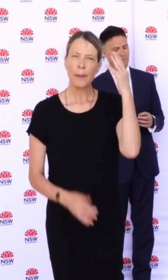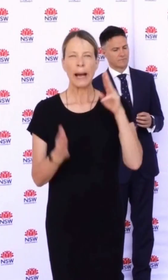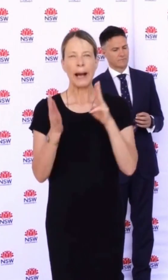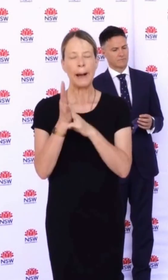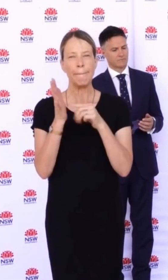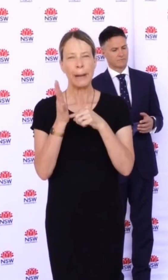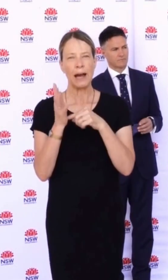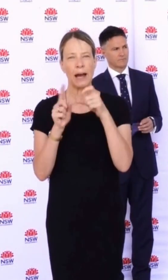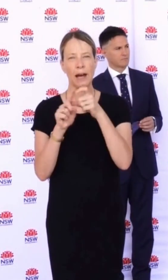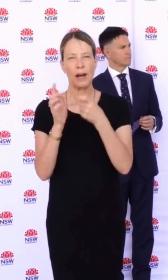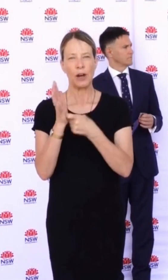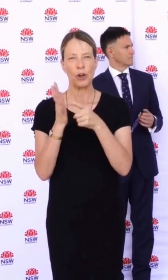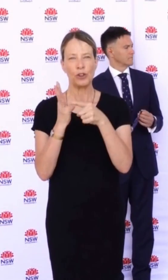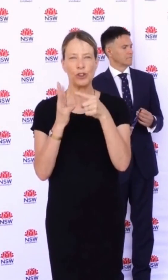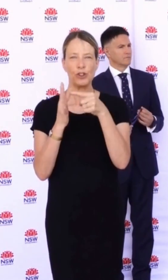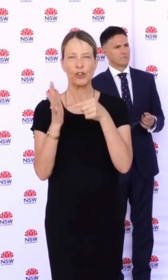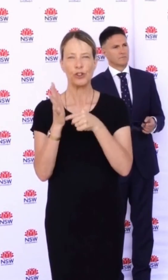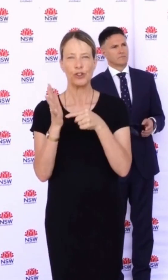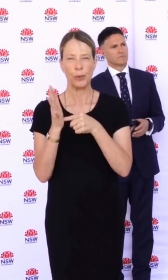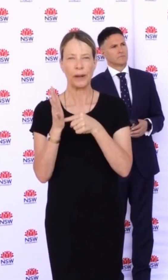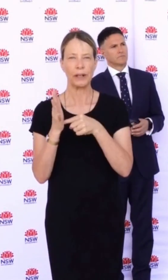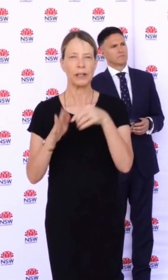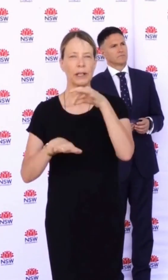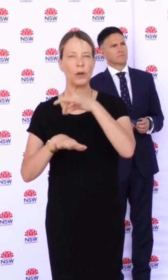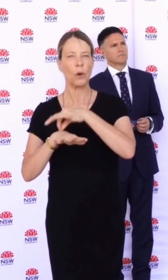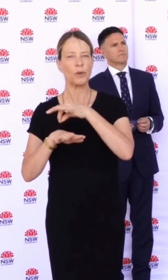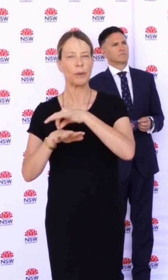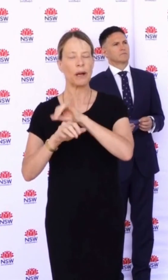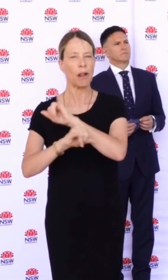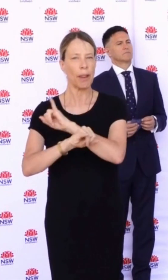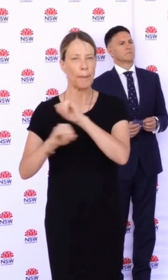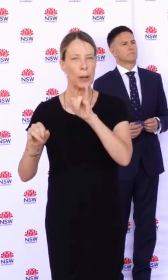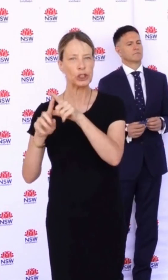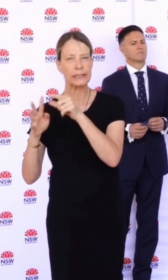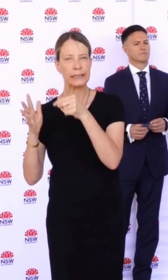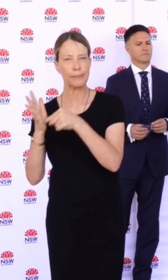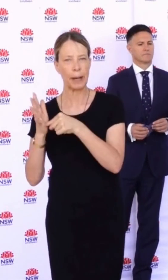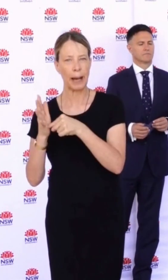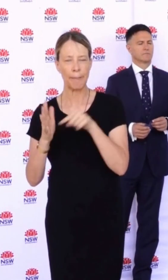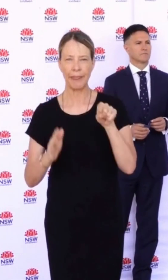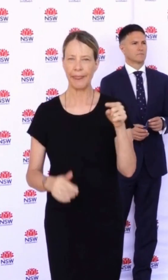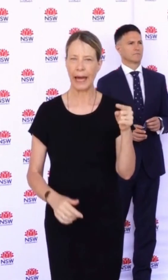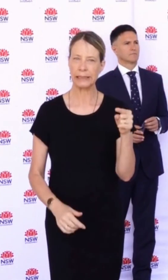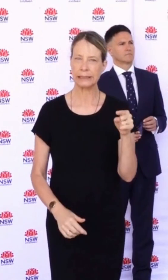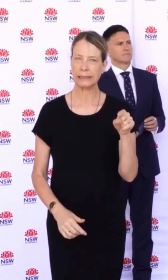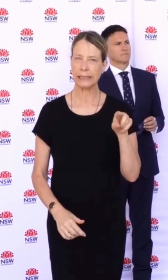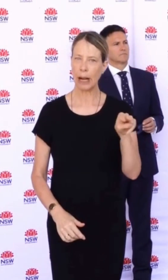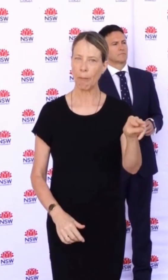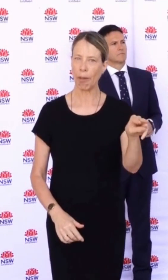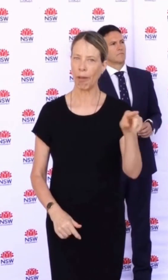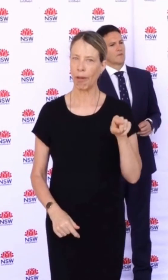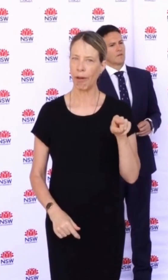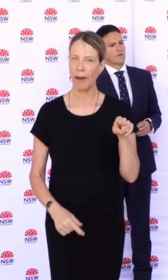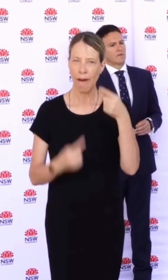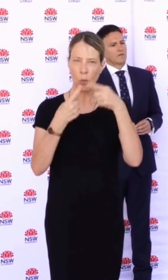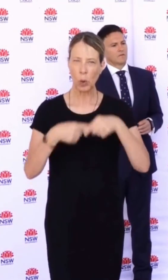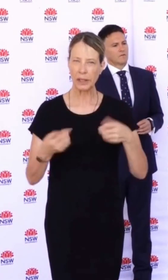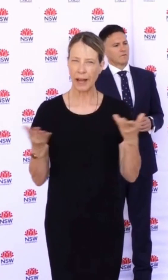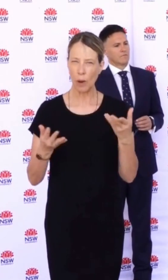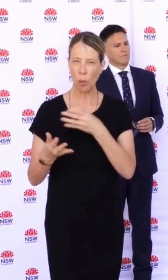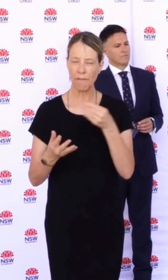issue, and I can just assure you that the state government here is certainly doing all we can, working with our federal colleagues, to try and address those issues.